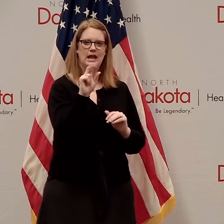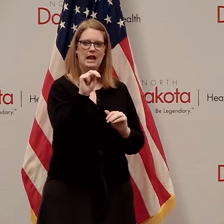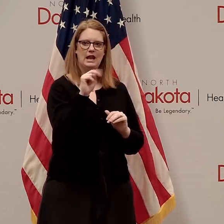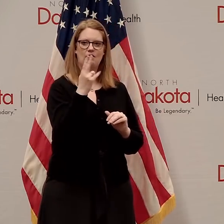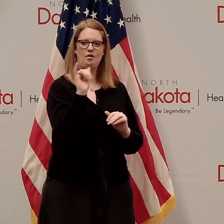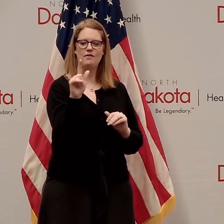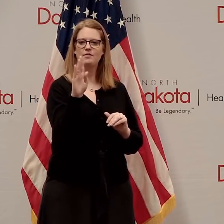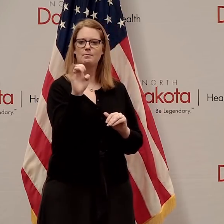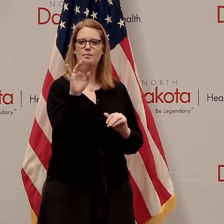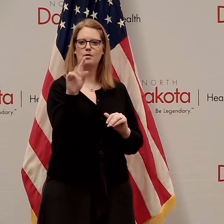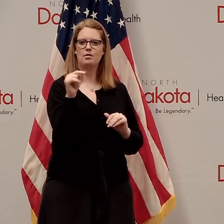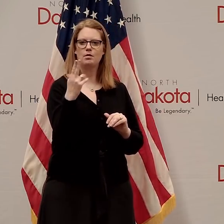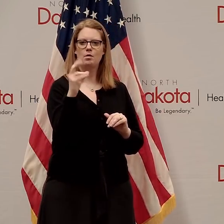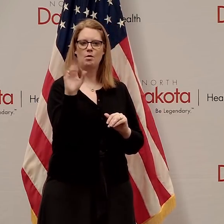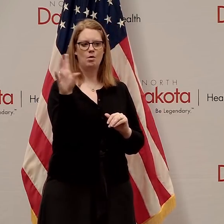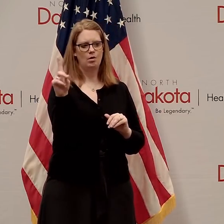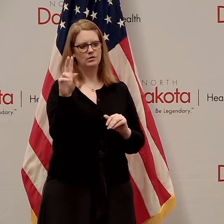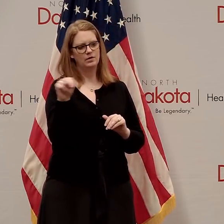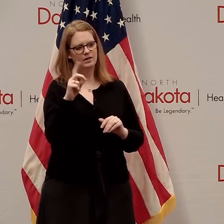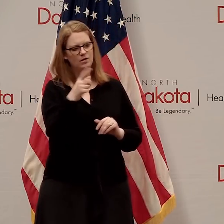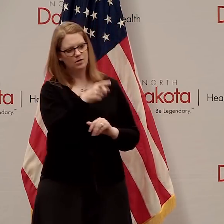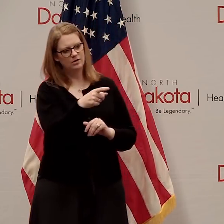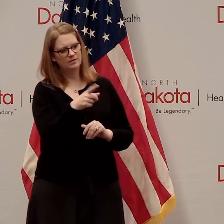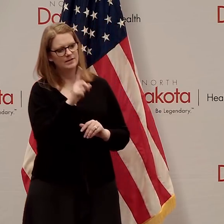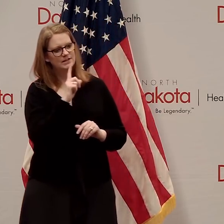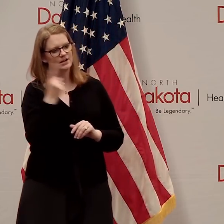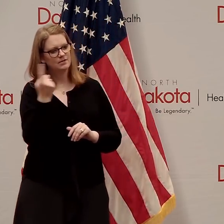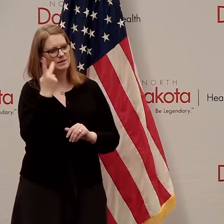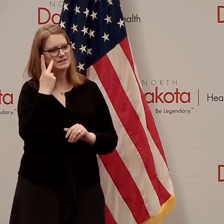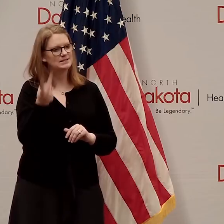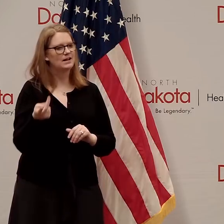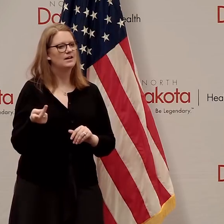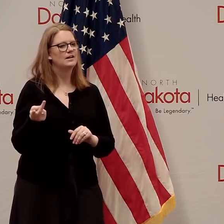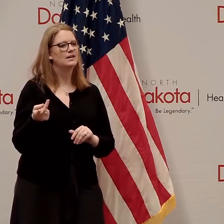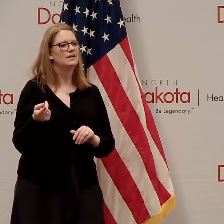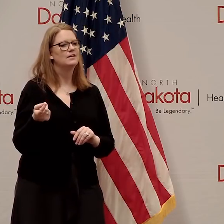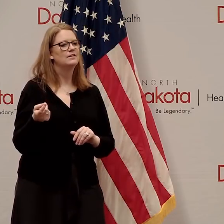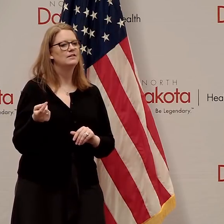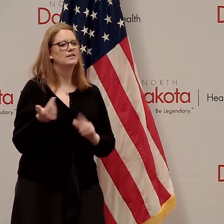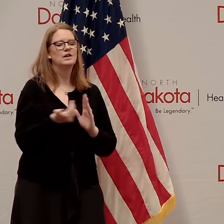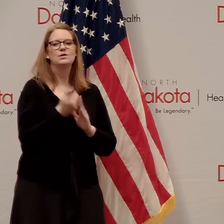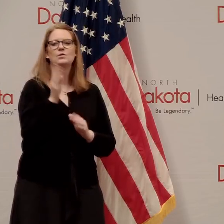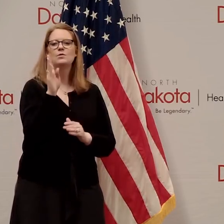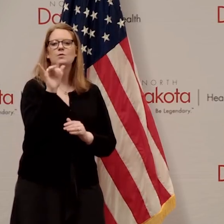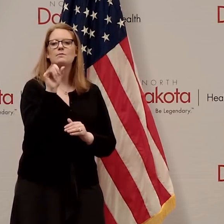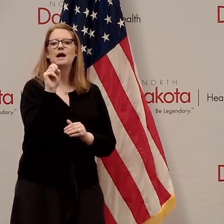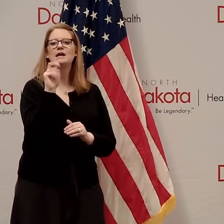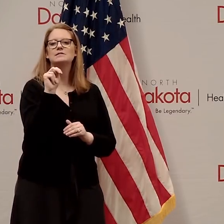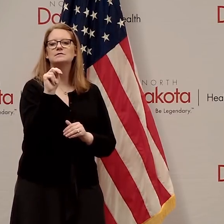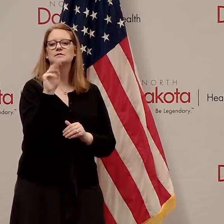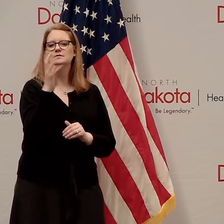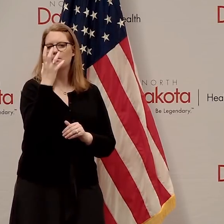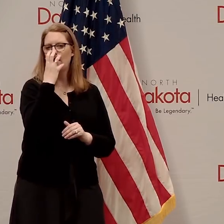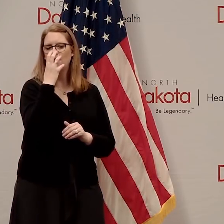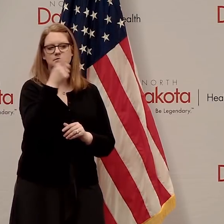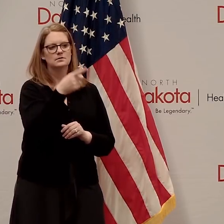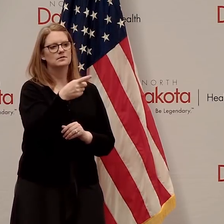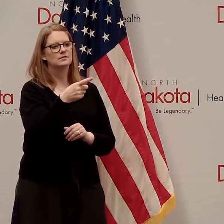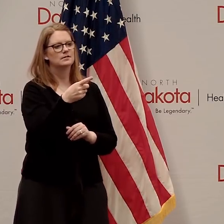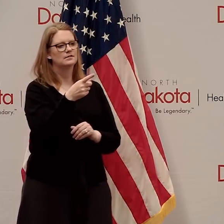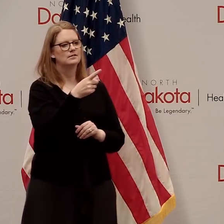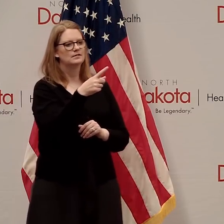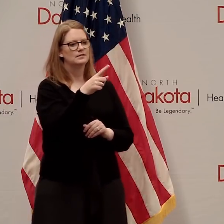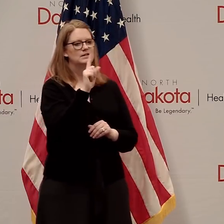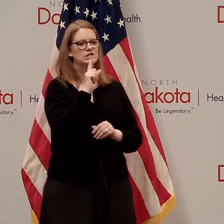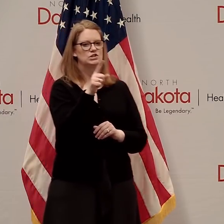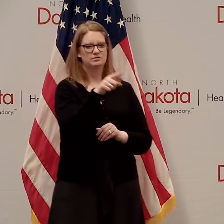North Dakota, sent me an example of her work, which I wanted to make sure everybody saw, which is the new bison mask, which is, everybody should make